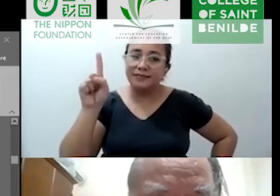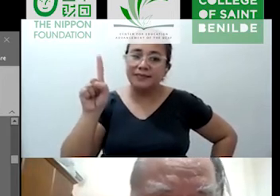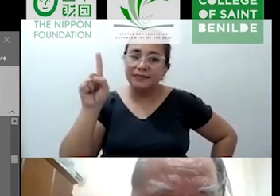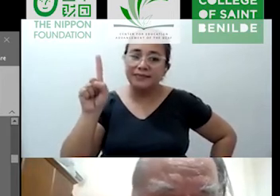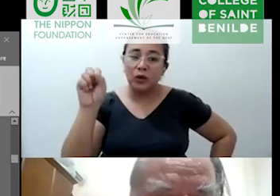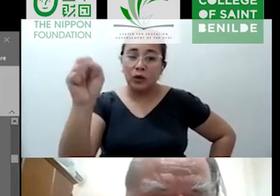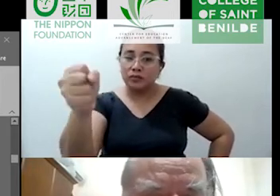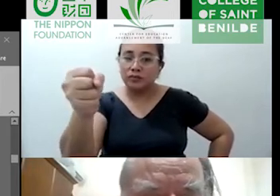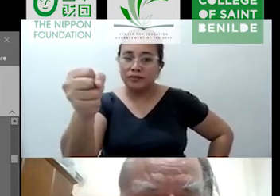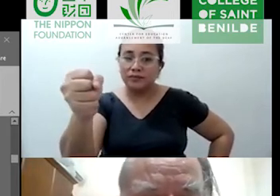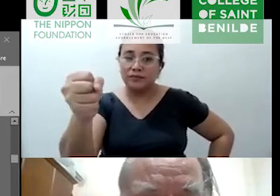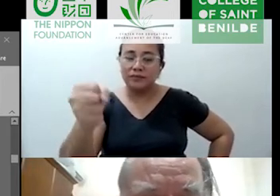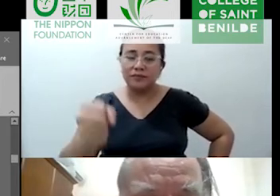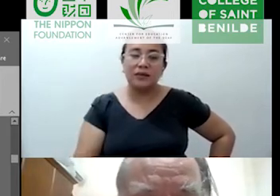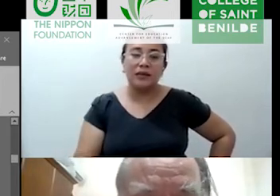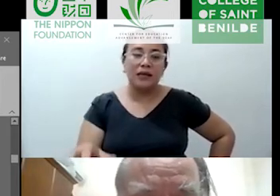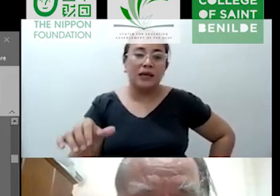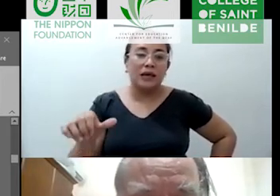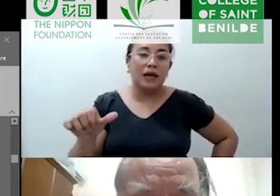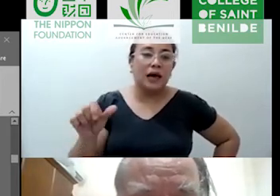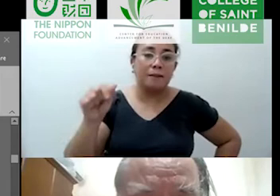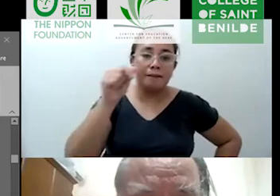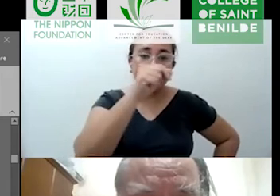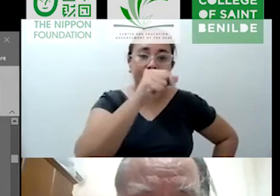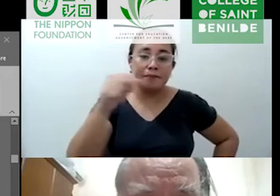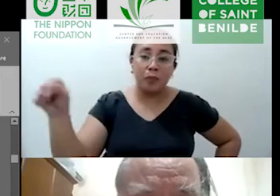Okay, yeah, so with ballpoint pen,